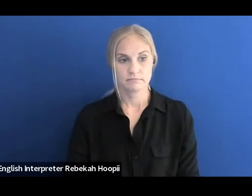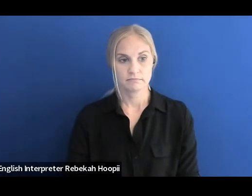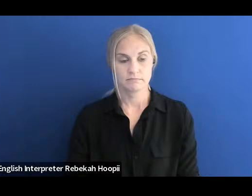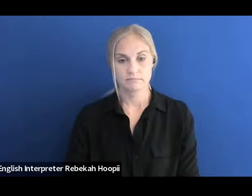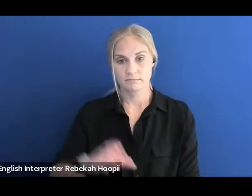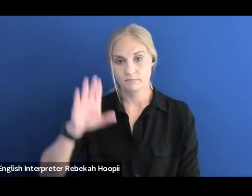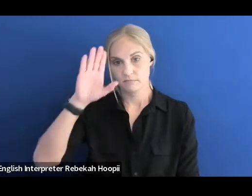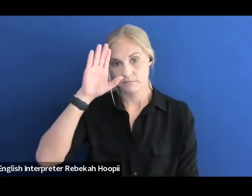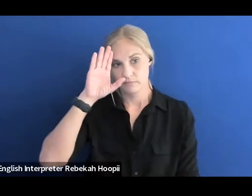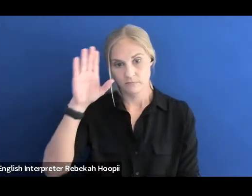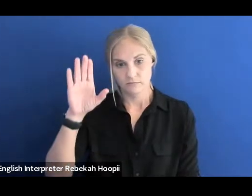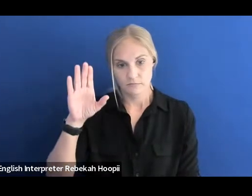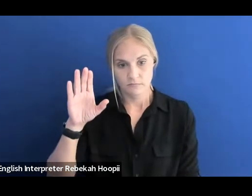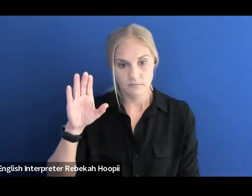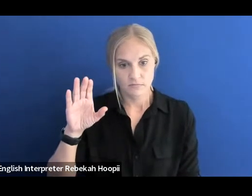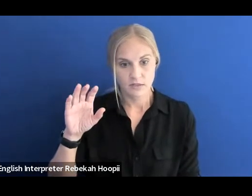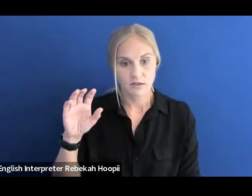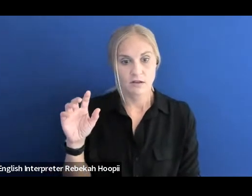Hi, it's Tom Penny,